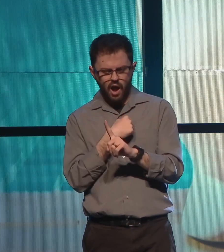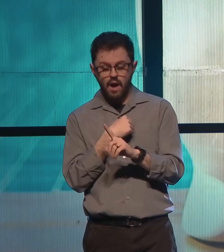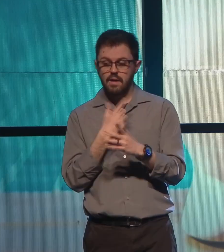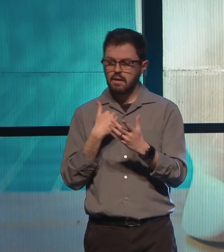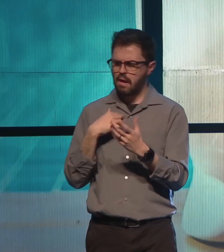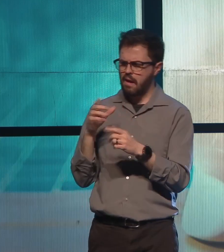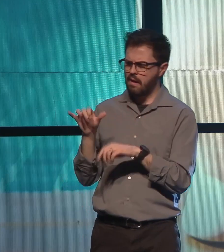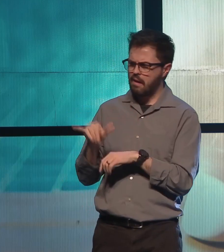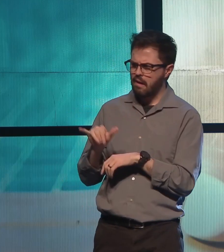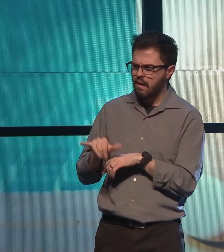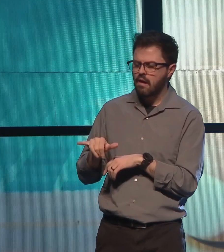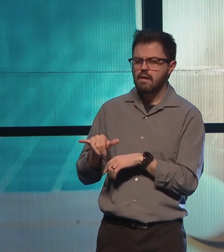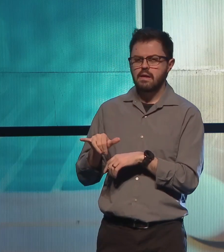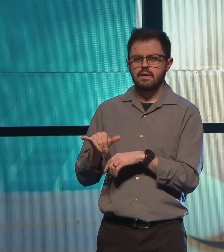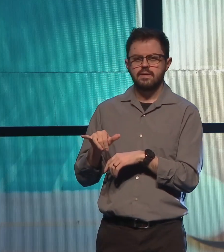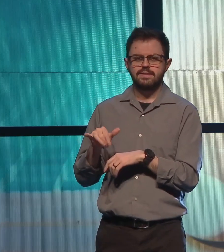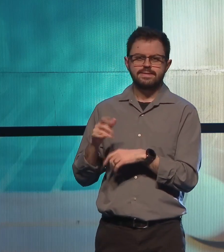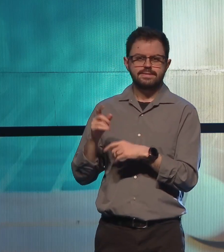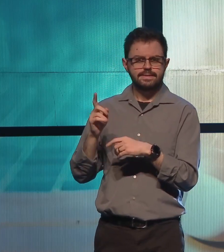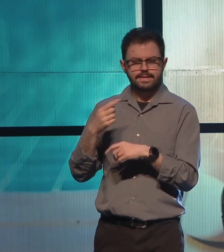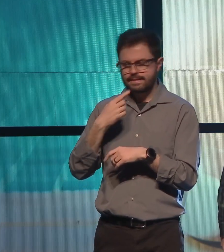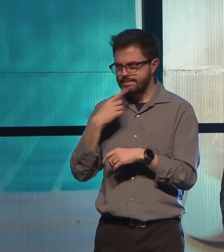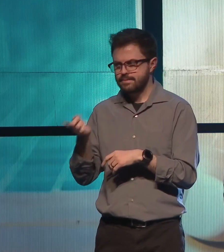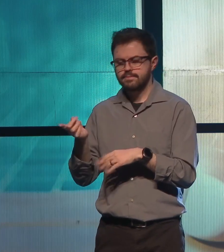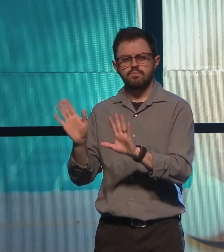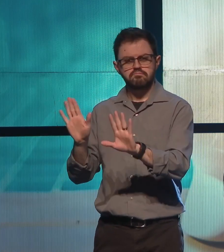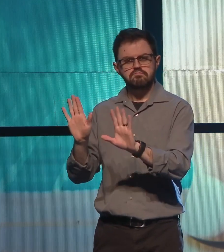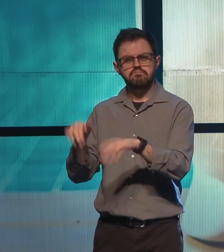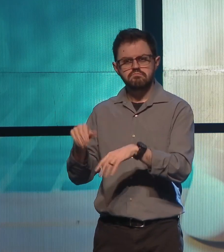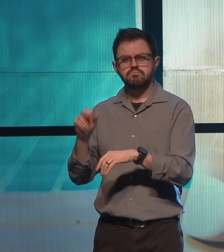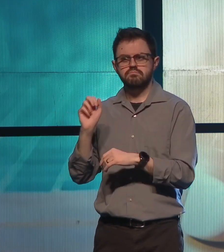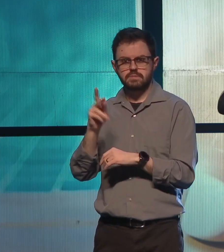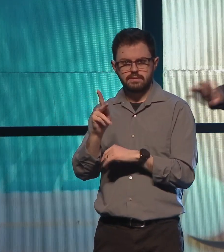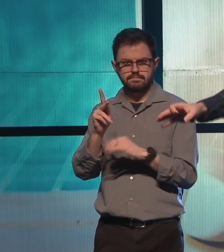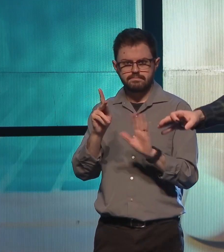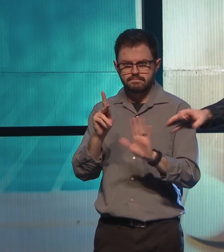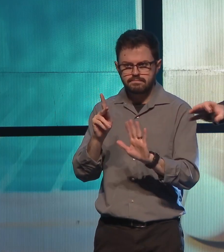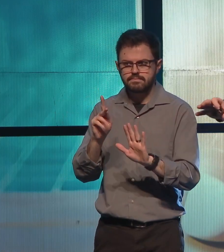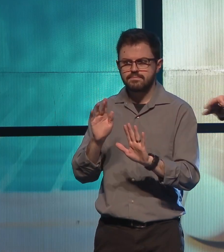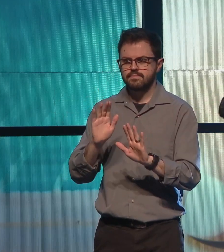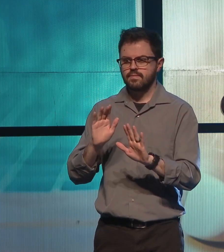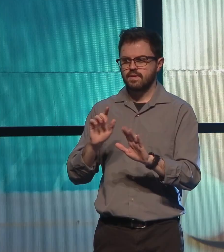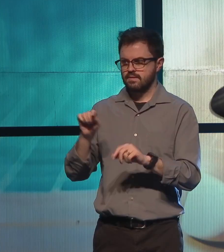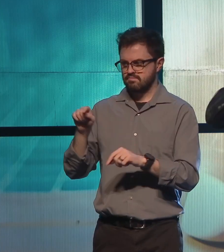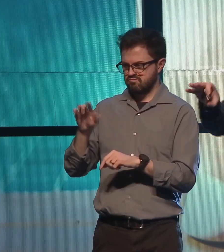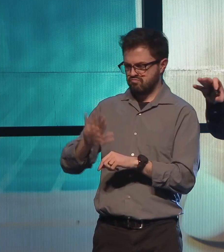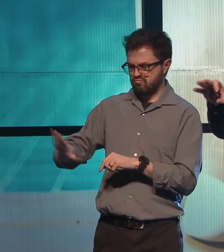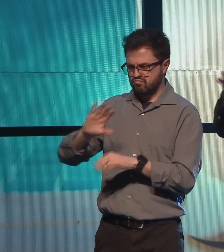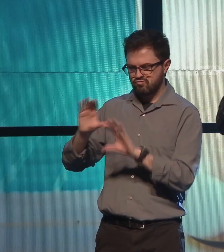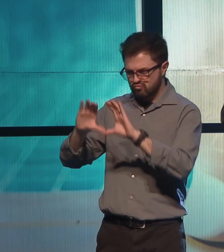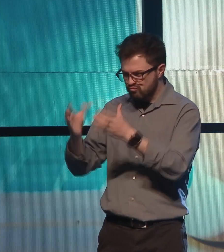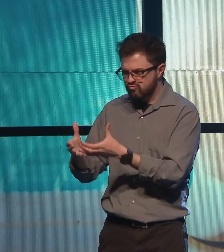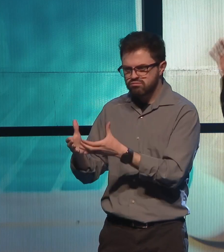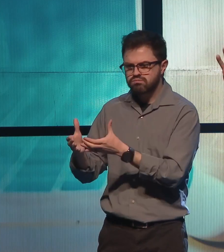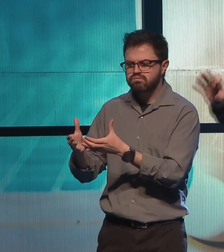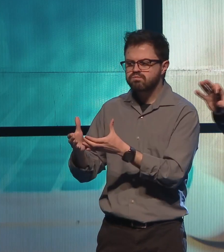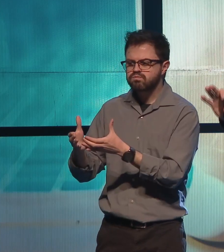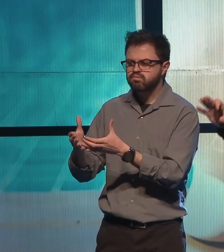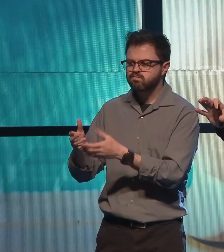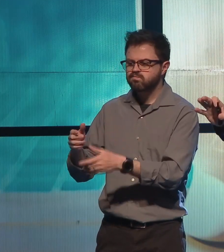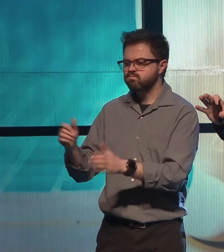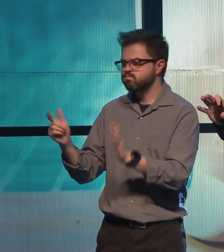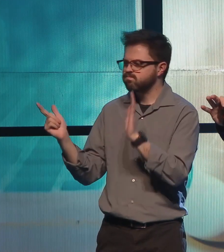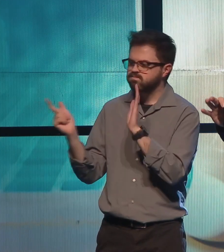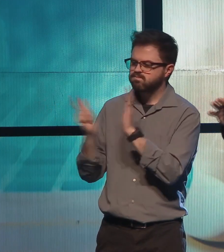I remember having to tell these folks, I was like, well, listen, like, here's the deal. Like, nobody in this group is allowed to give to our church for 6 months